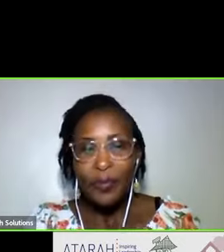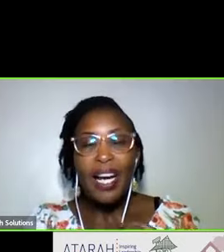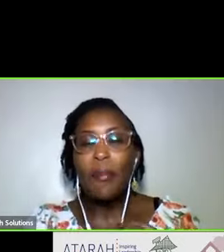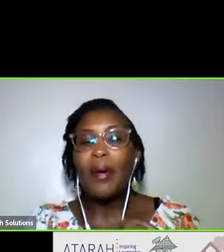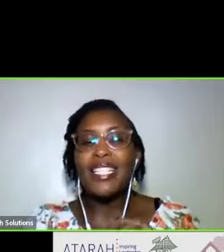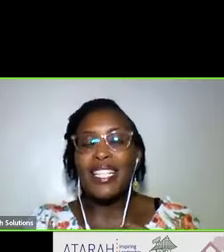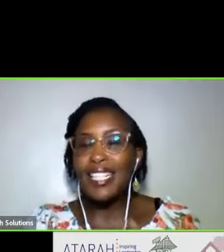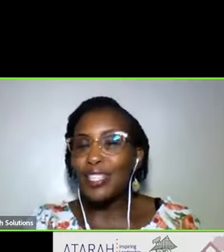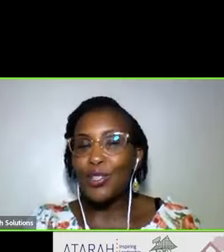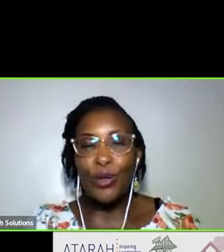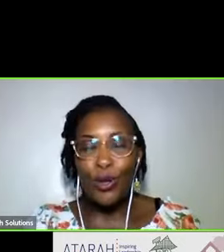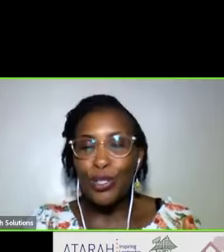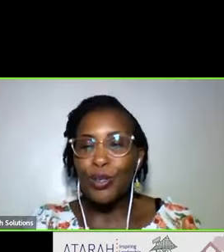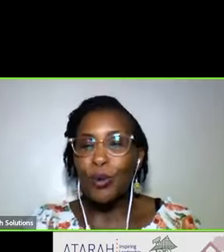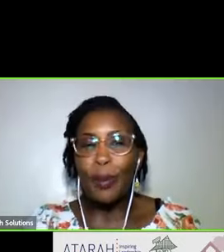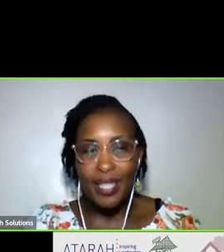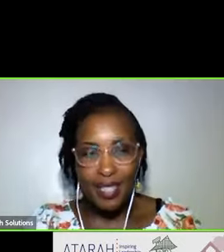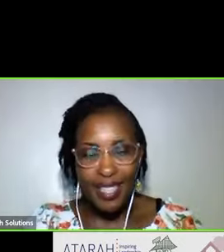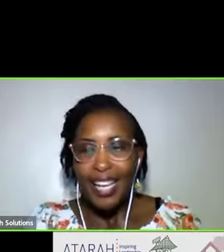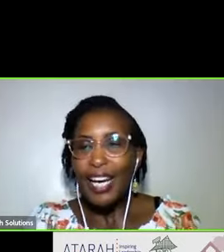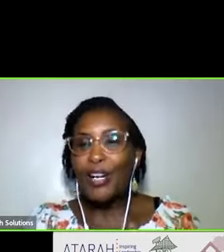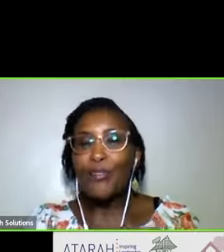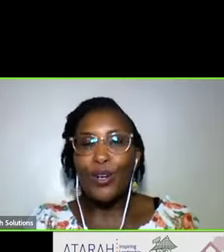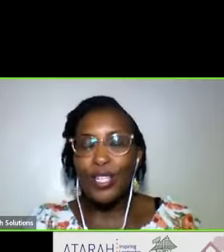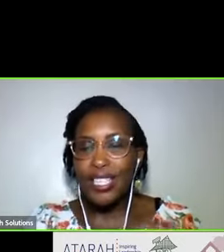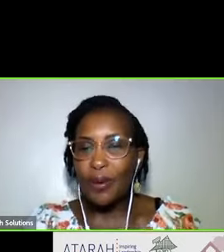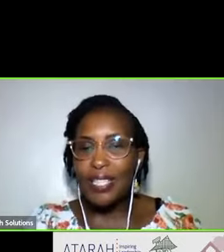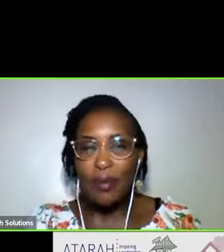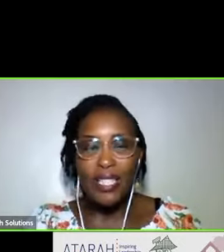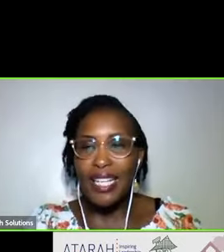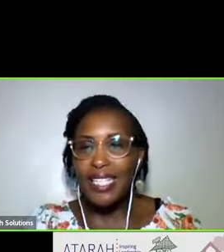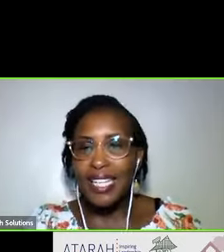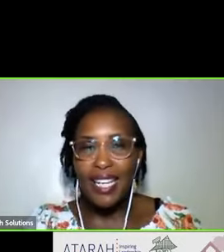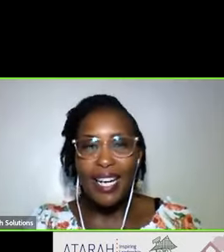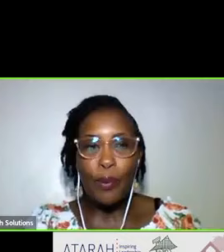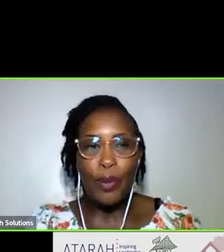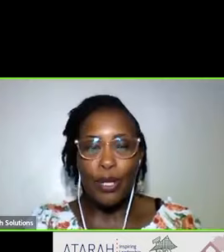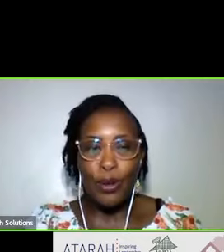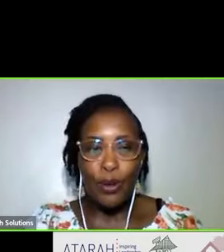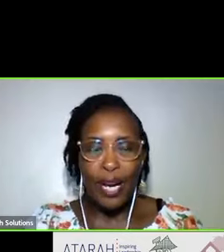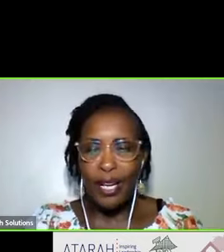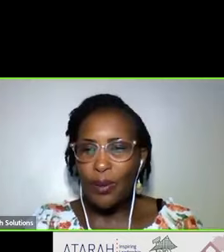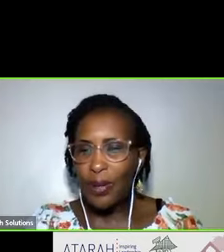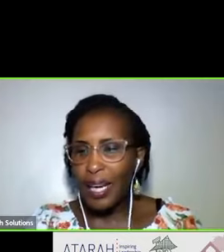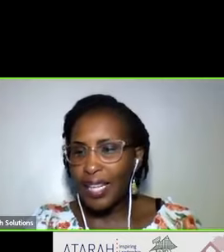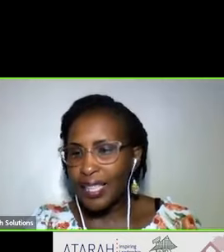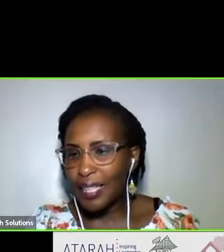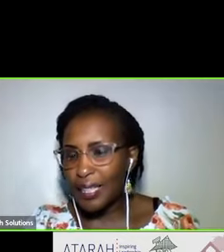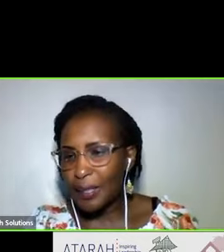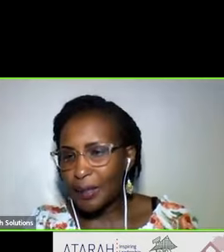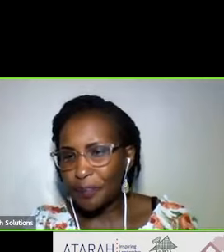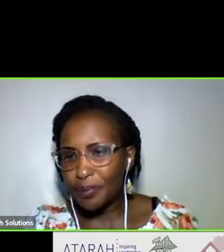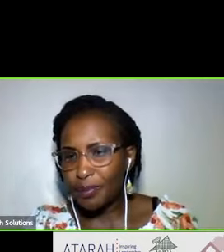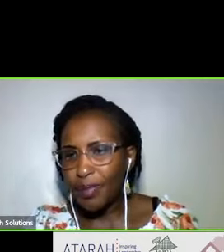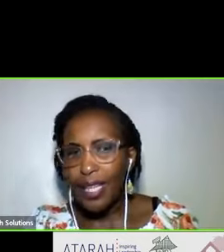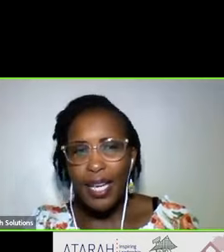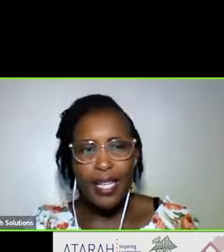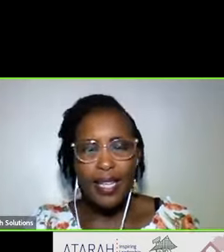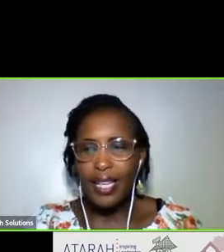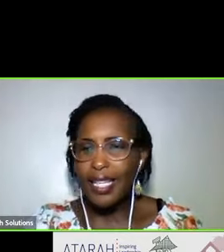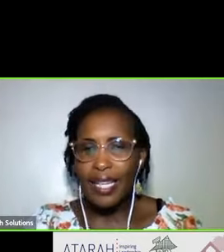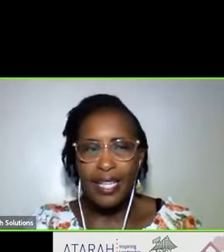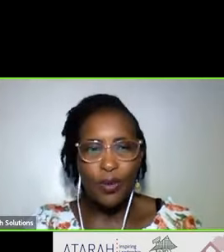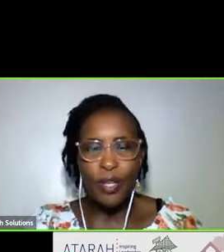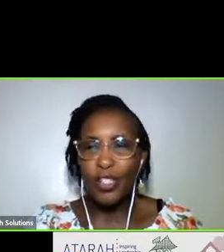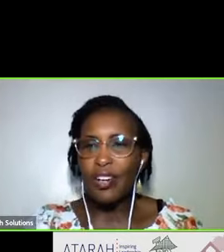Kampala, Herbert is your go-to person. And of course, our team in Tanzania, I think